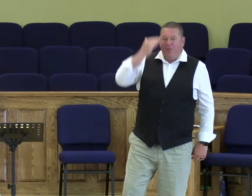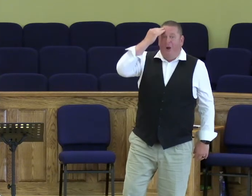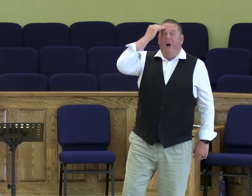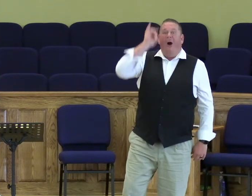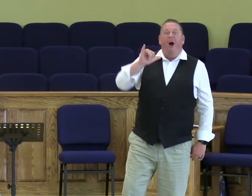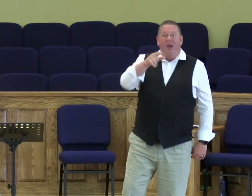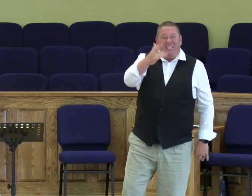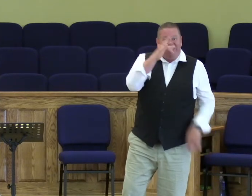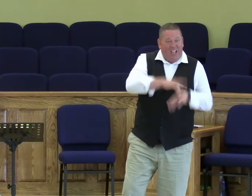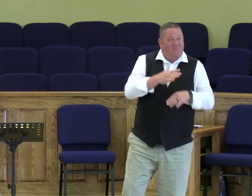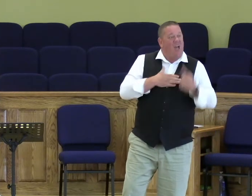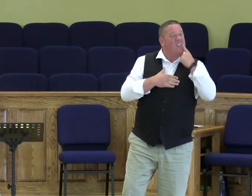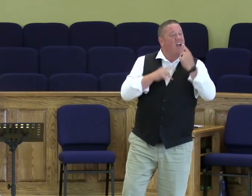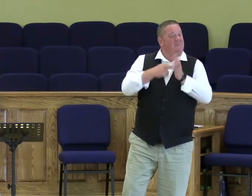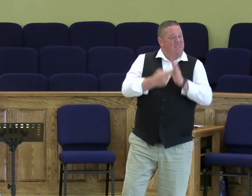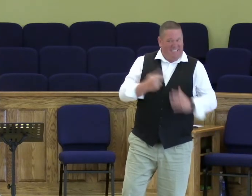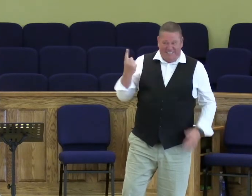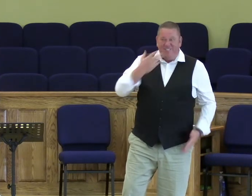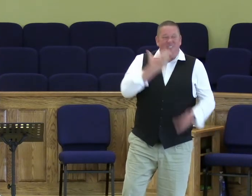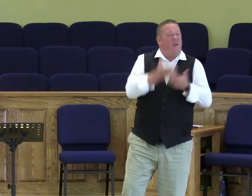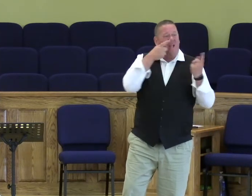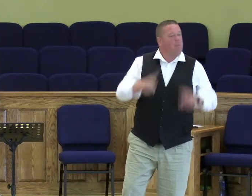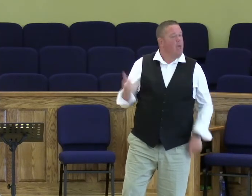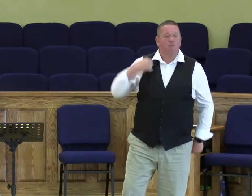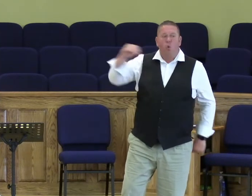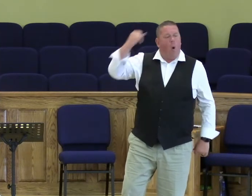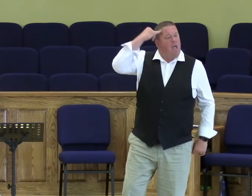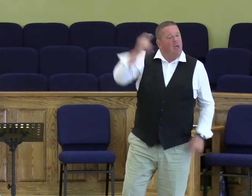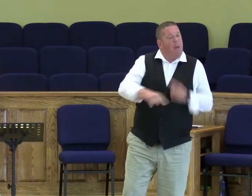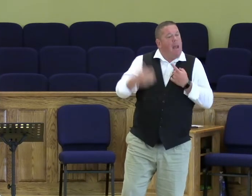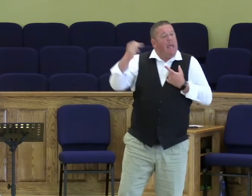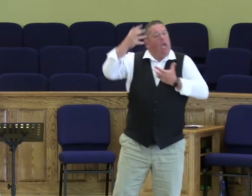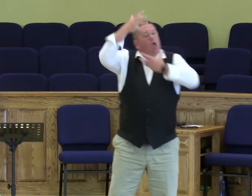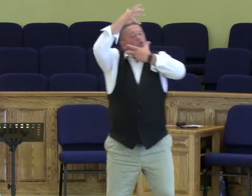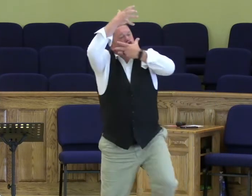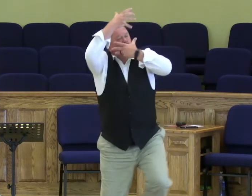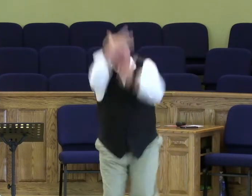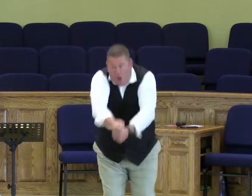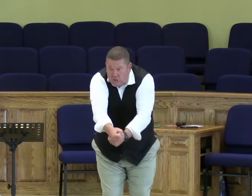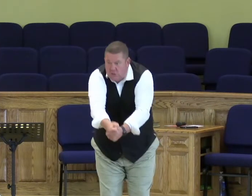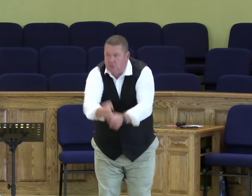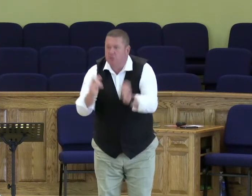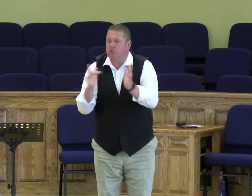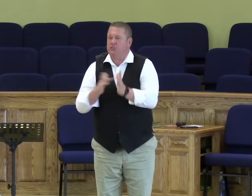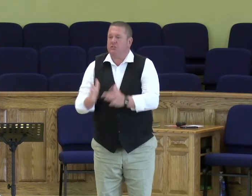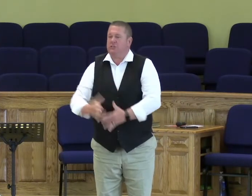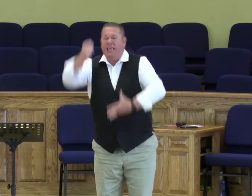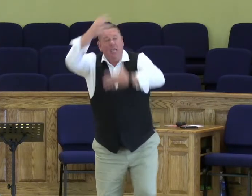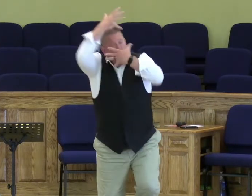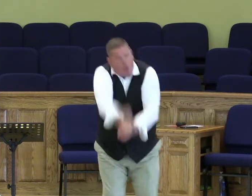this deaf man's story. Oh, I remember Jesus. I remember a story in the Bible. You touch my tongue, it means something good's going to happen. No, he didn't know that,